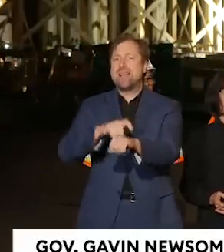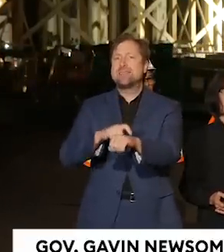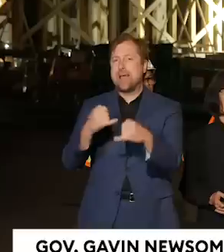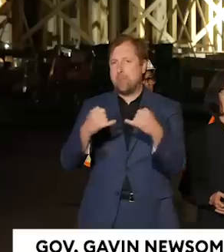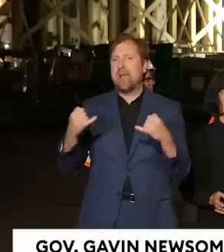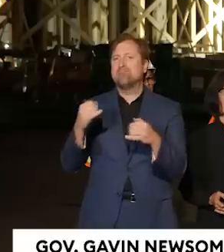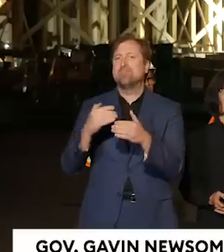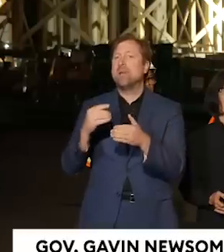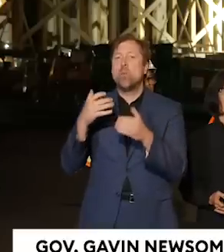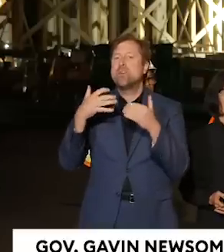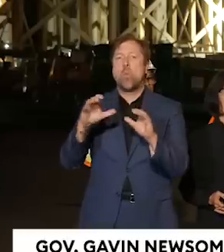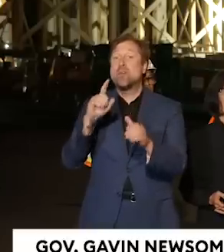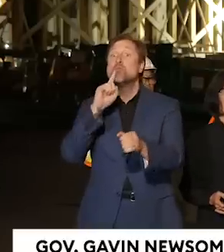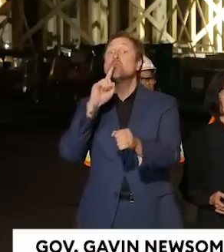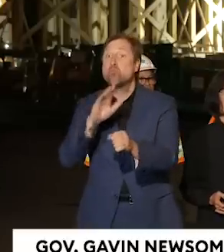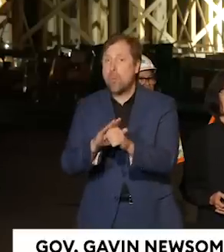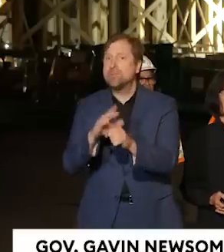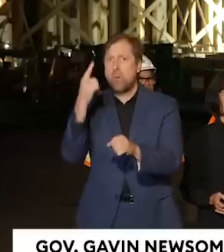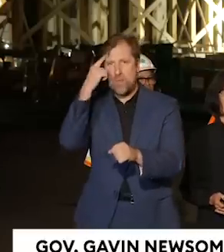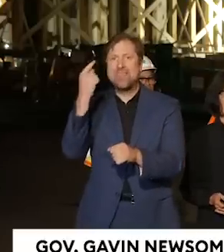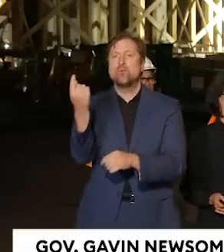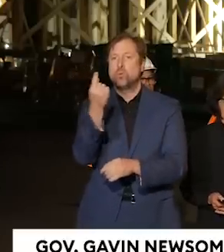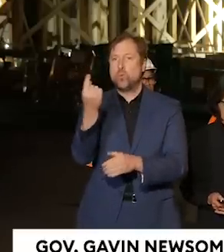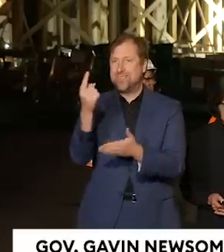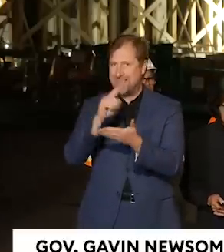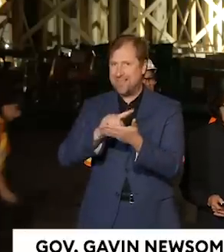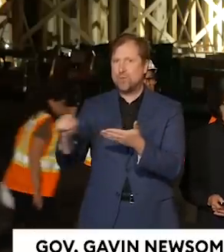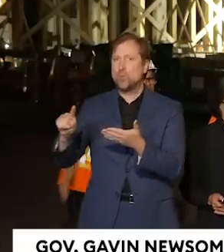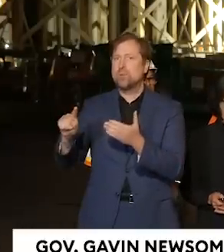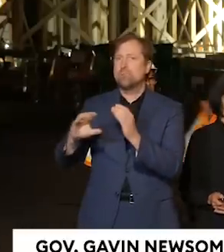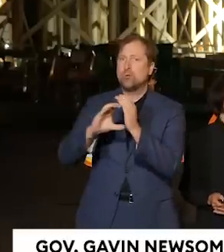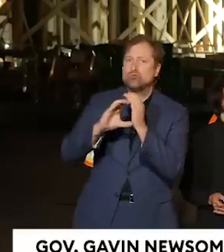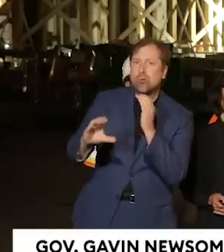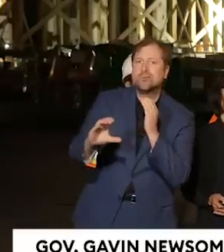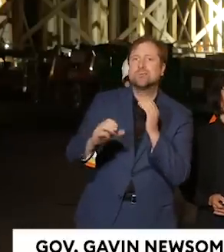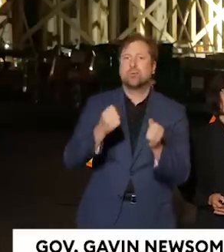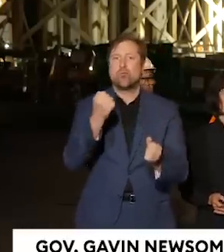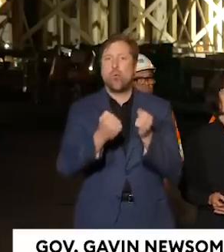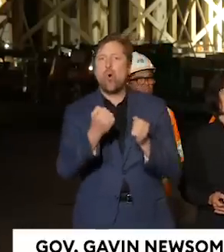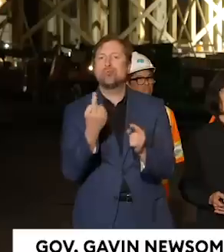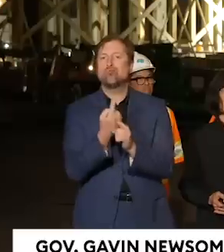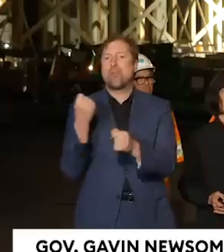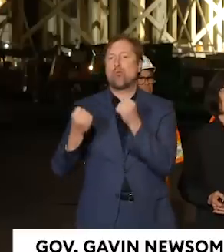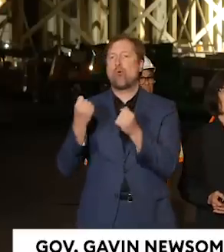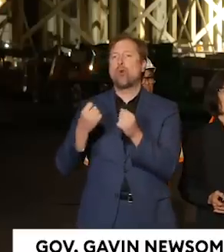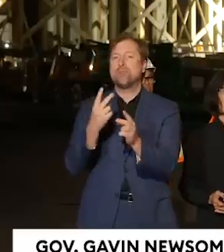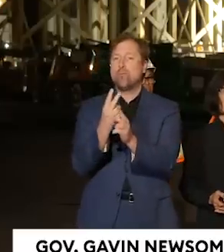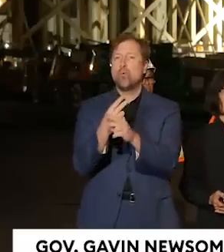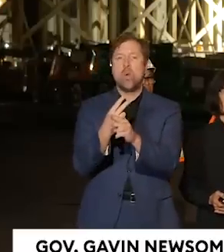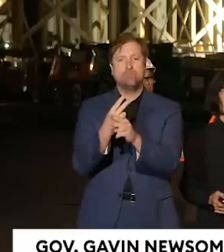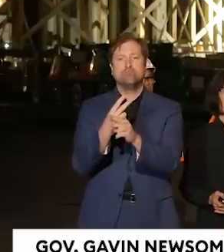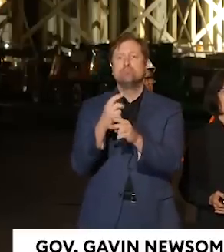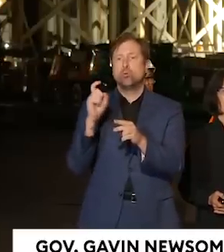want to overpromise. But by Tuesday next week, trucks, passenger vehicles in both directions will